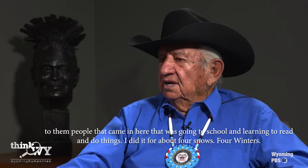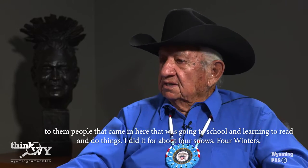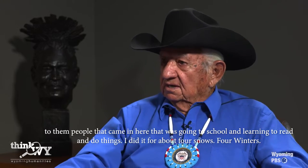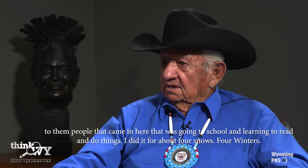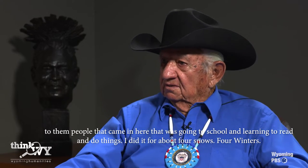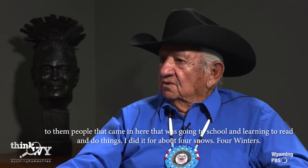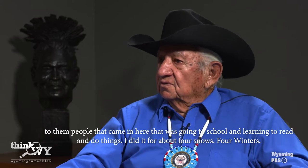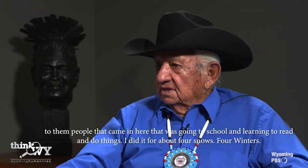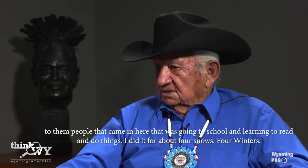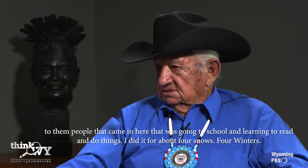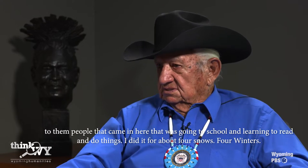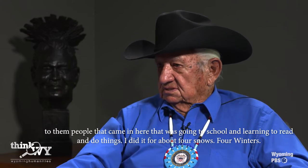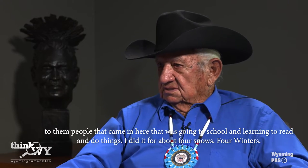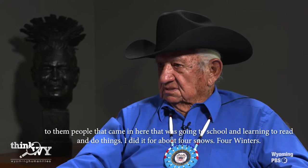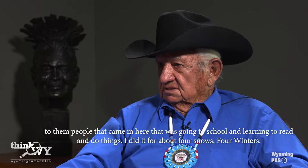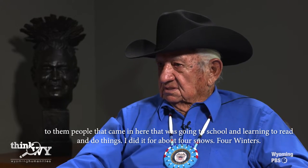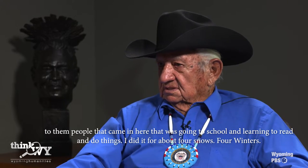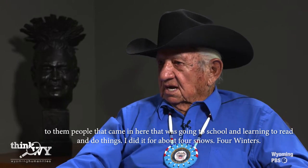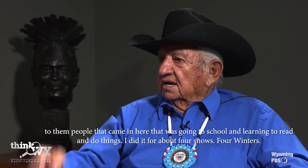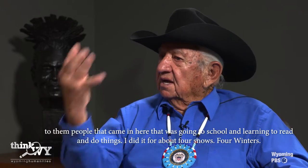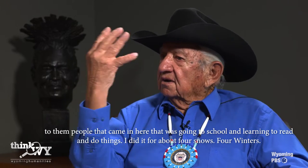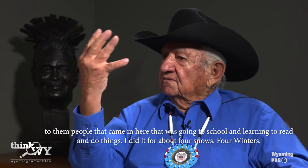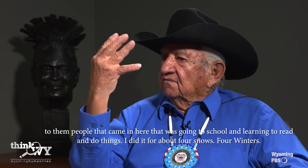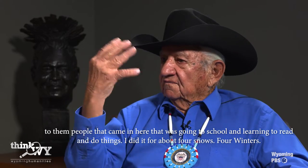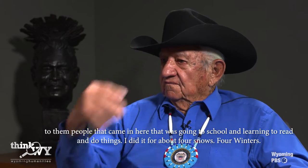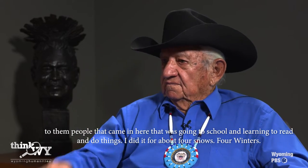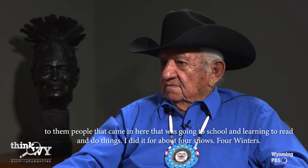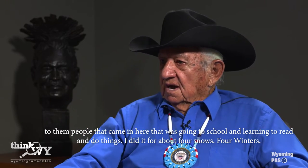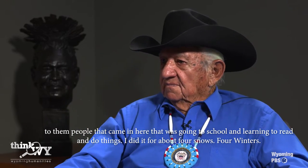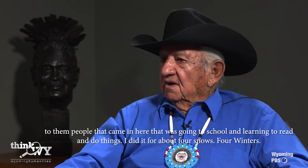read and do things. I did it for about